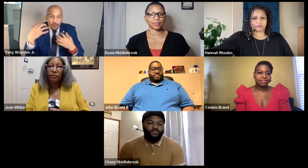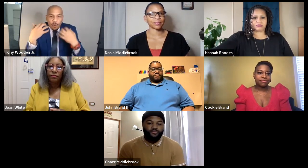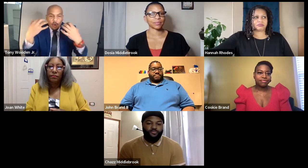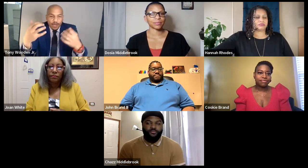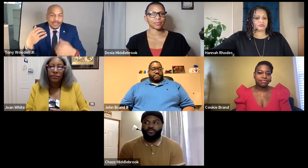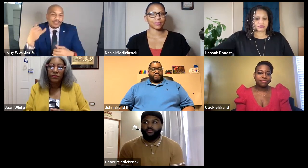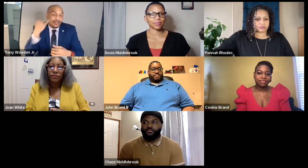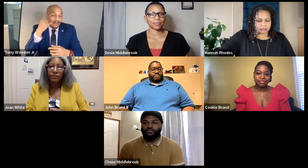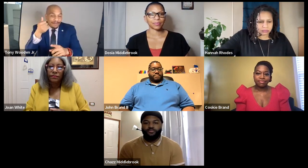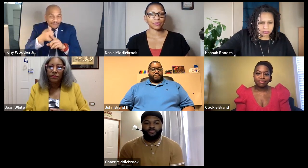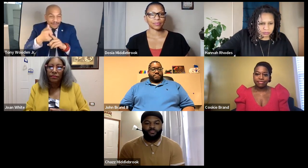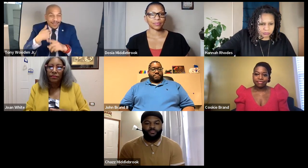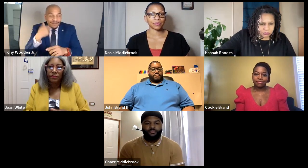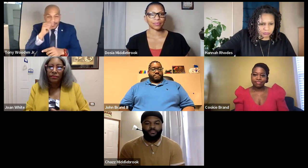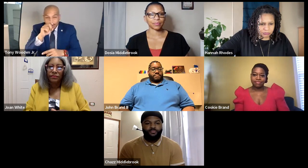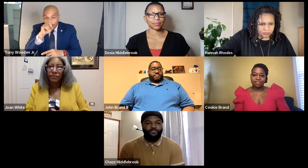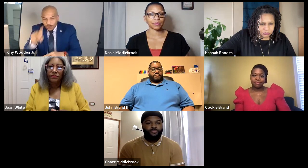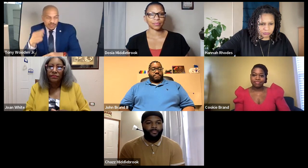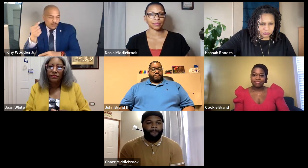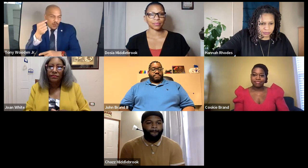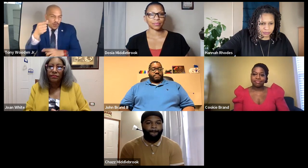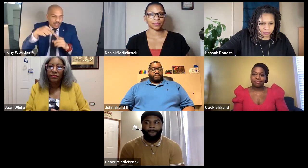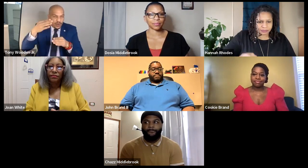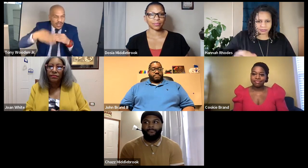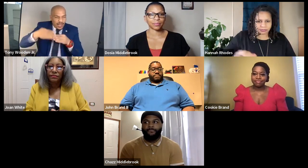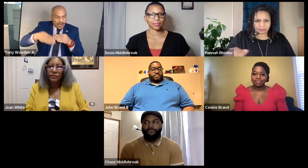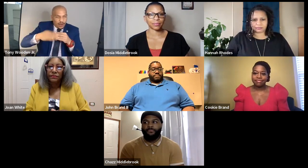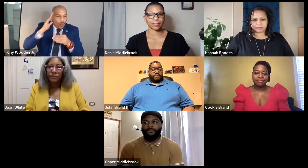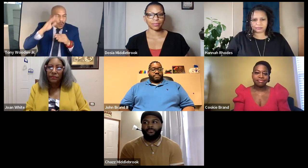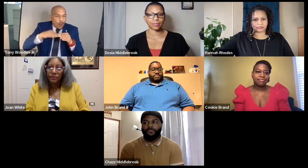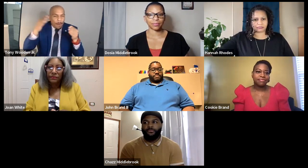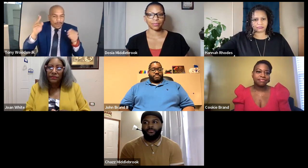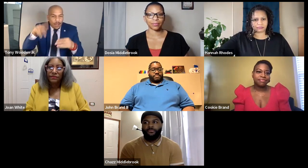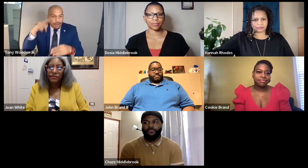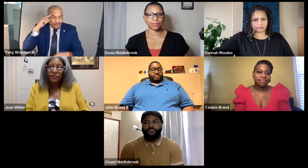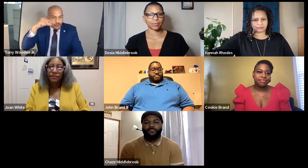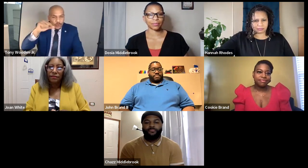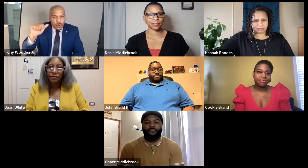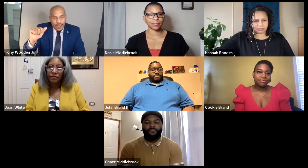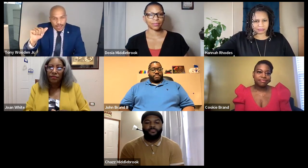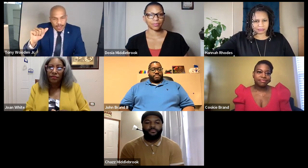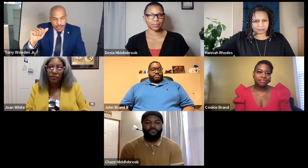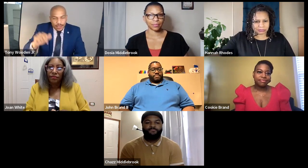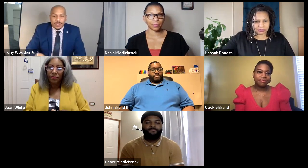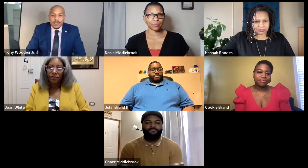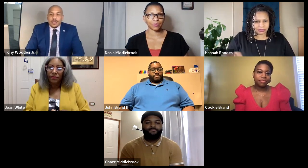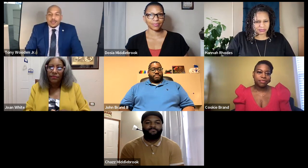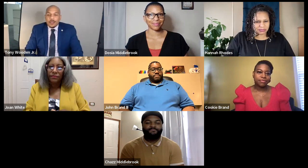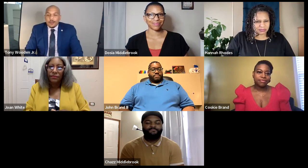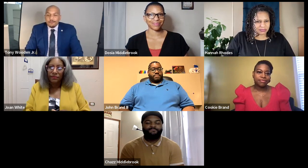First off, I'm going to remind the audience that if you have any questions, please hold the questions to the end. We'll open it up for Q&A towards